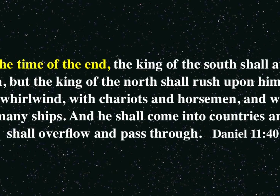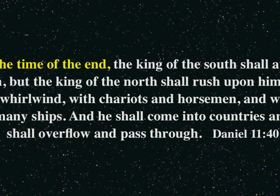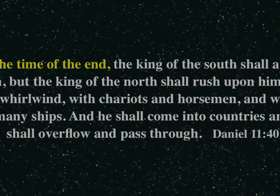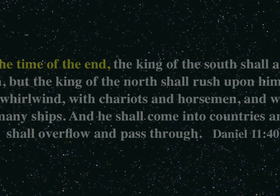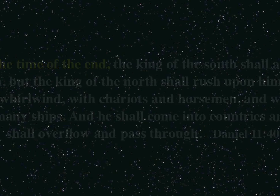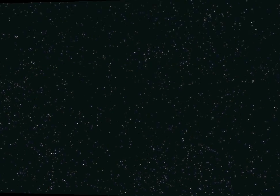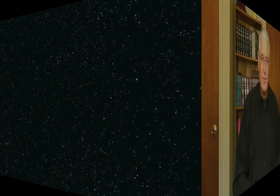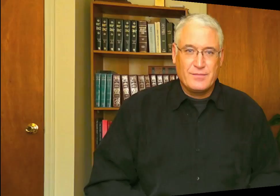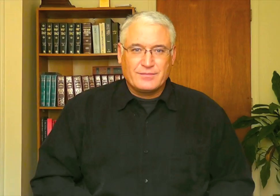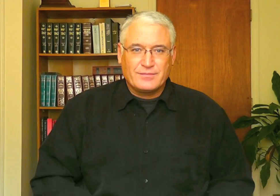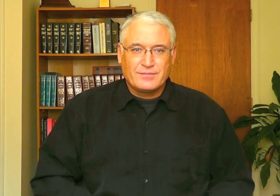pass through.